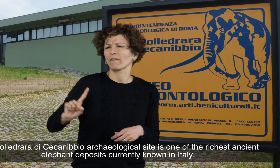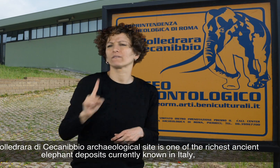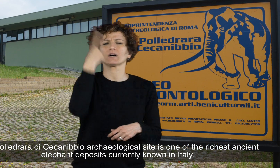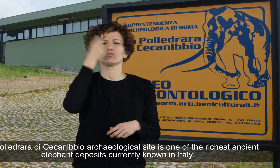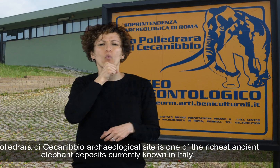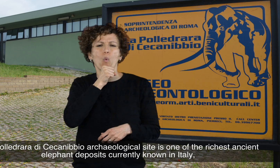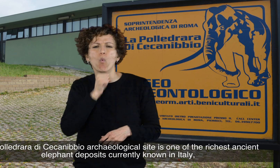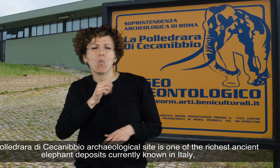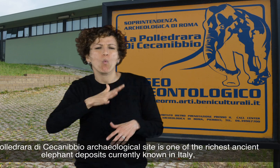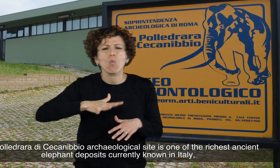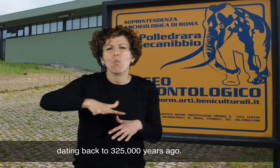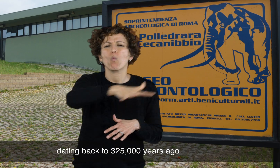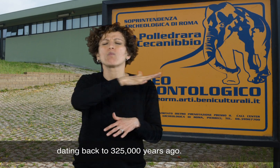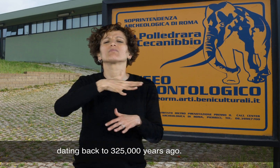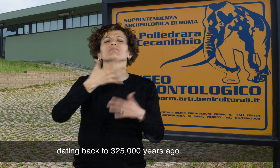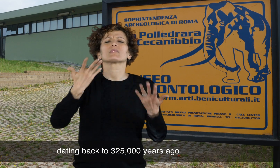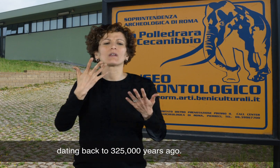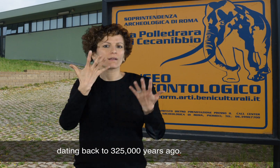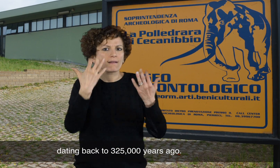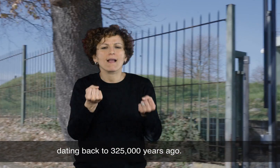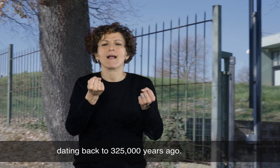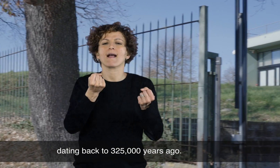known in Italy, dating back to